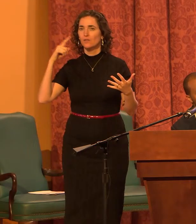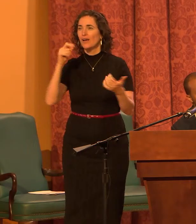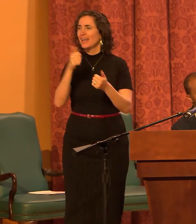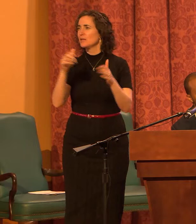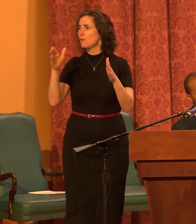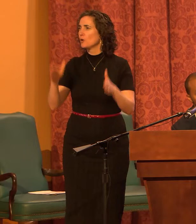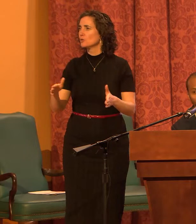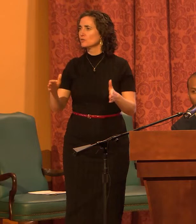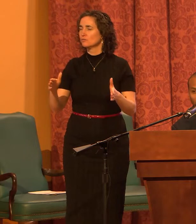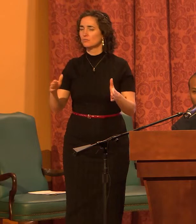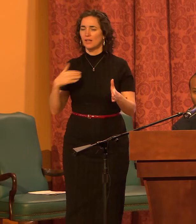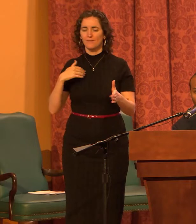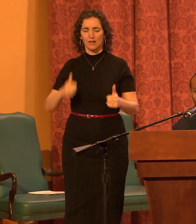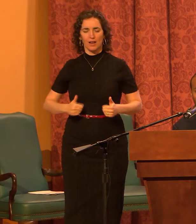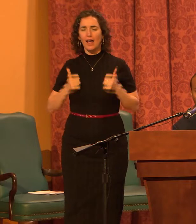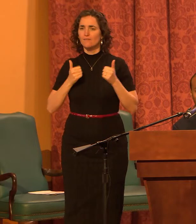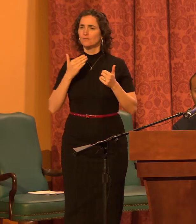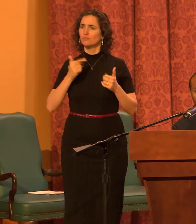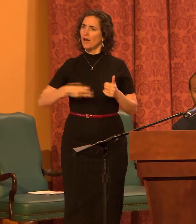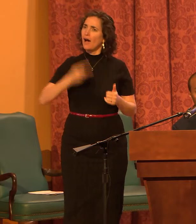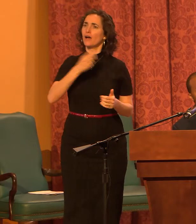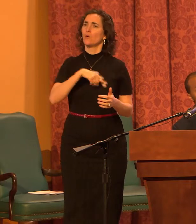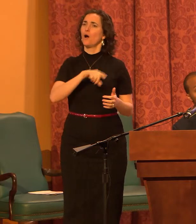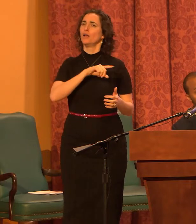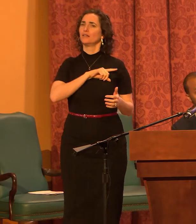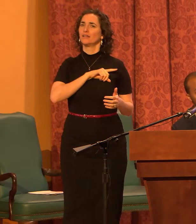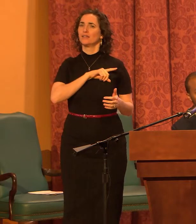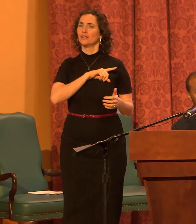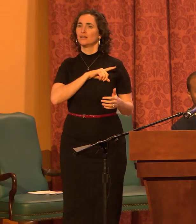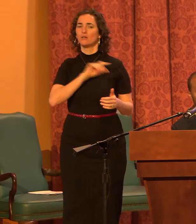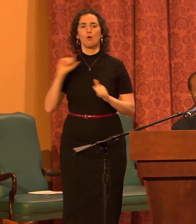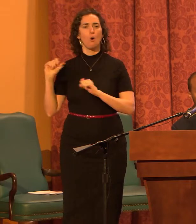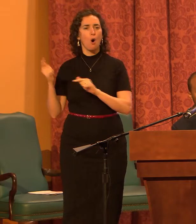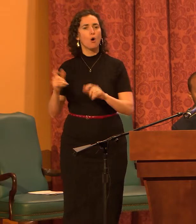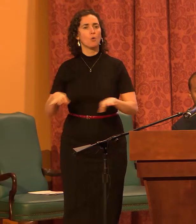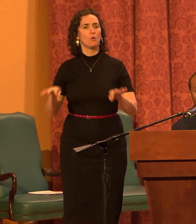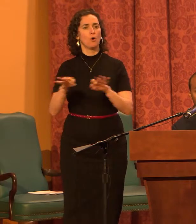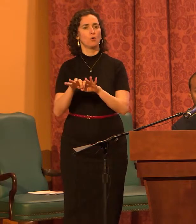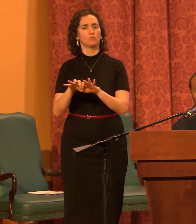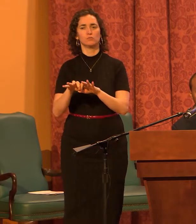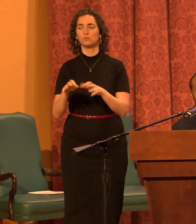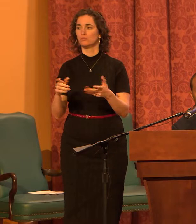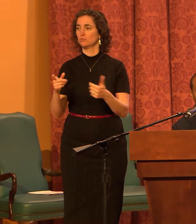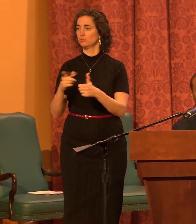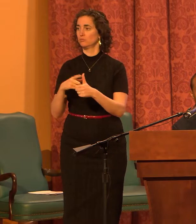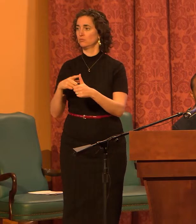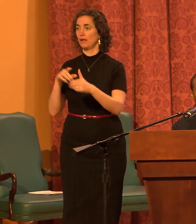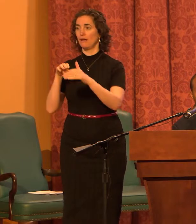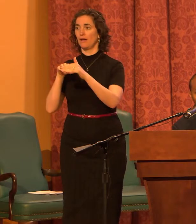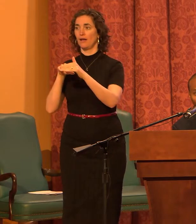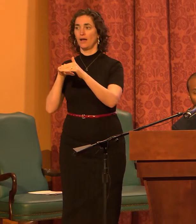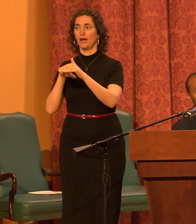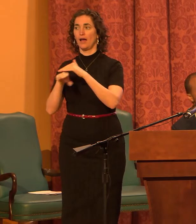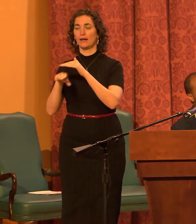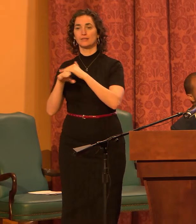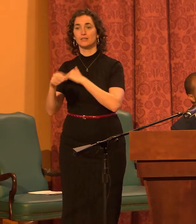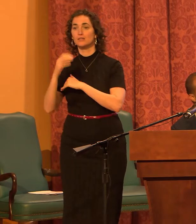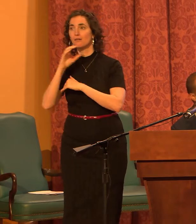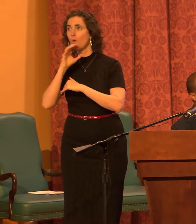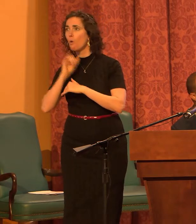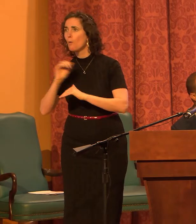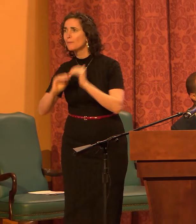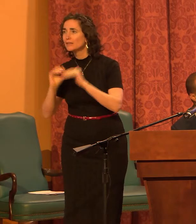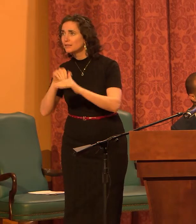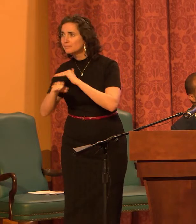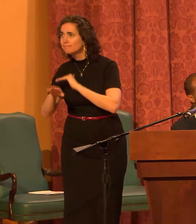anybody to live a high quality of life, we deserve. Whether that's access into old